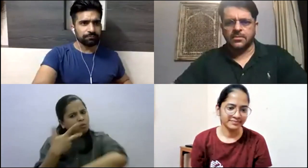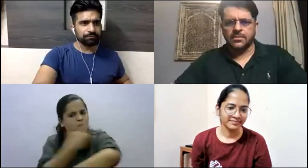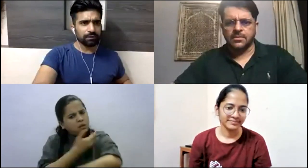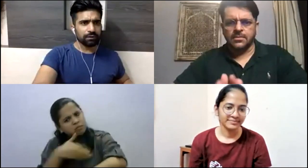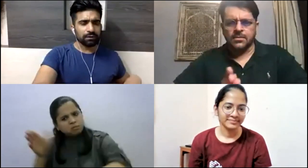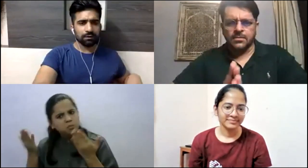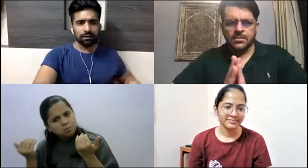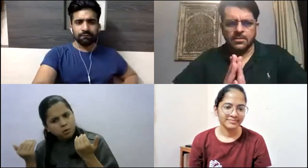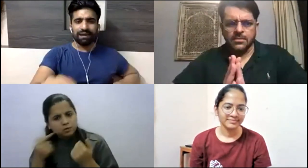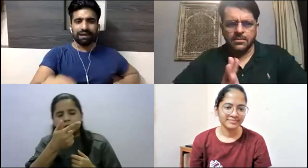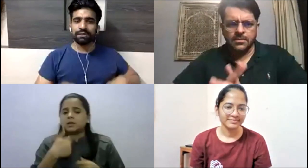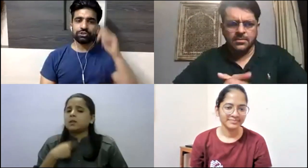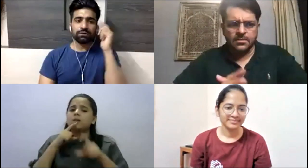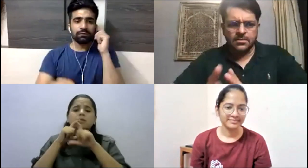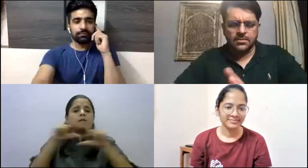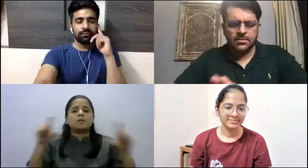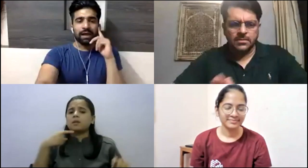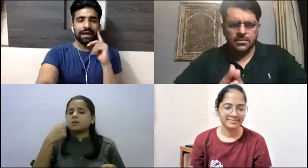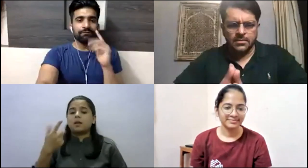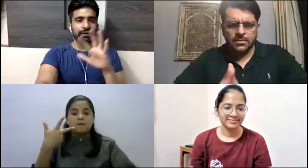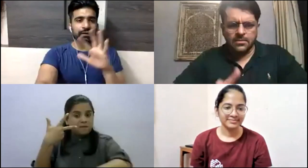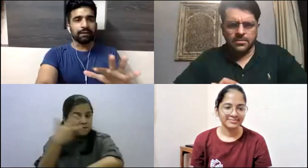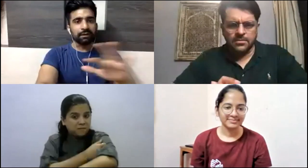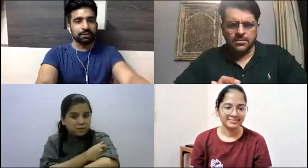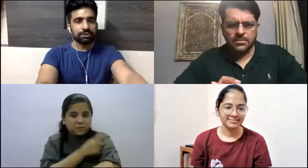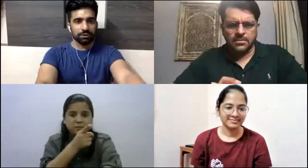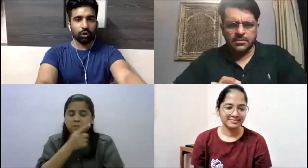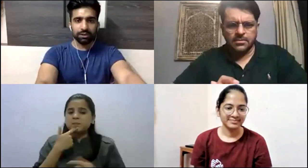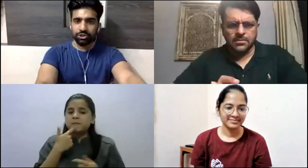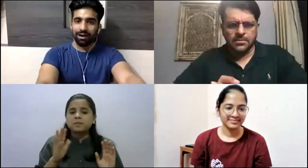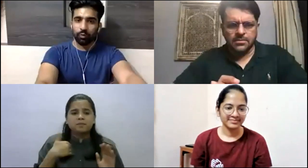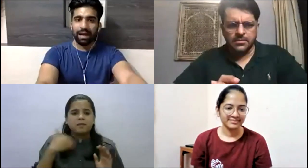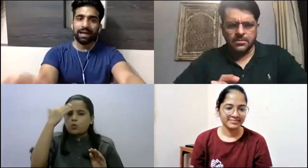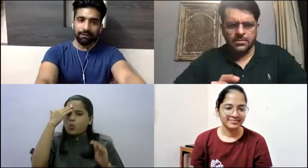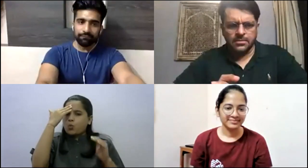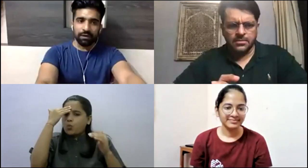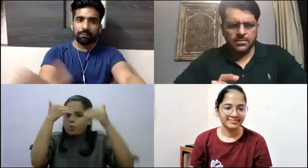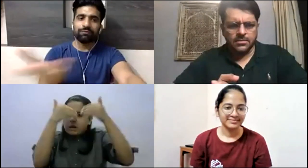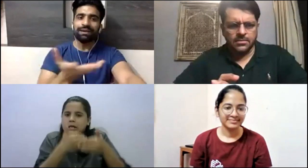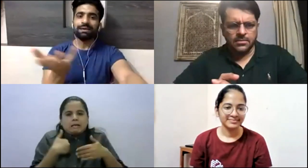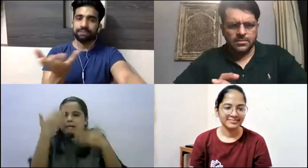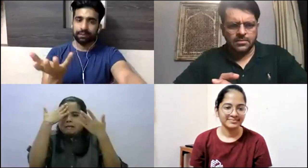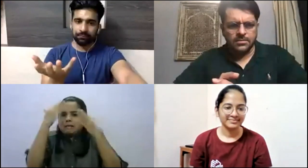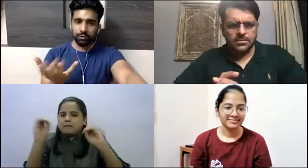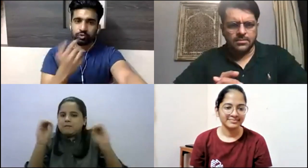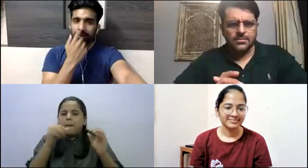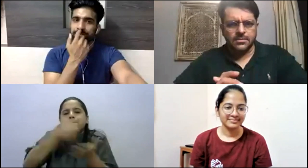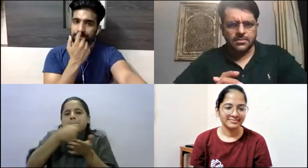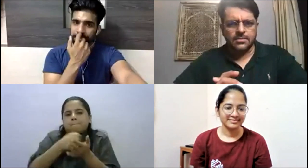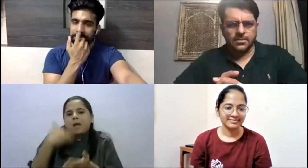here. Vaccination, I have very limited knowledge around. I have, but very basic.